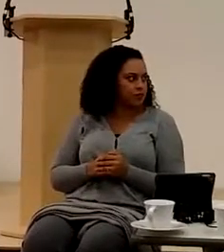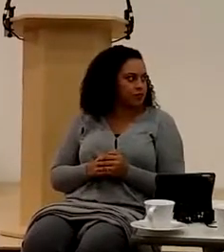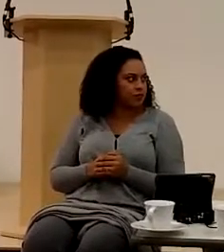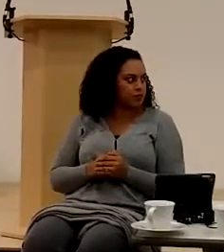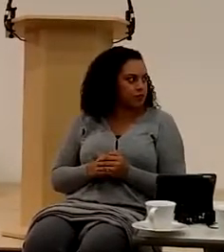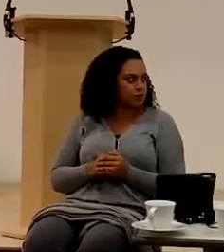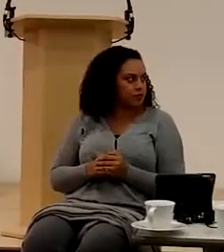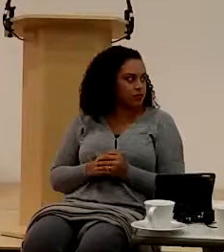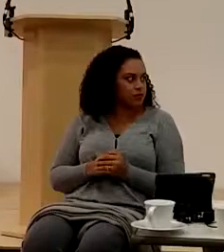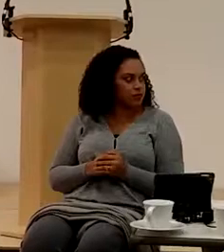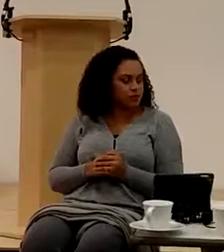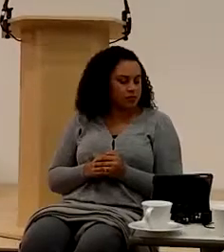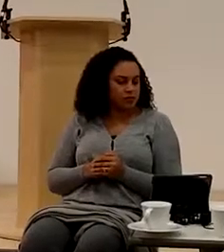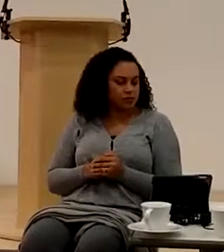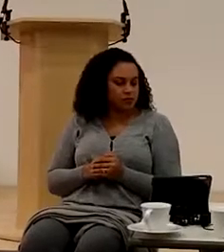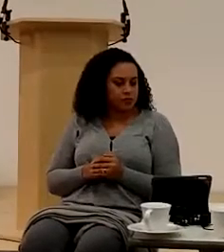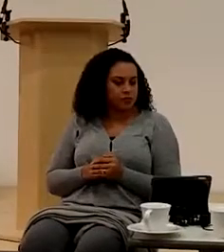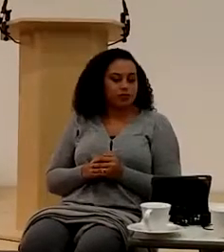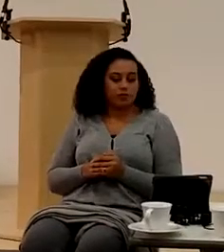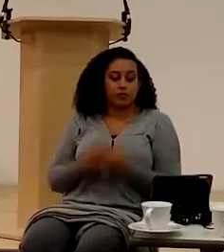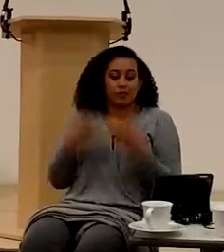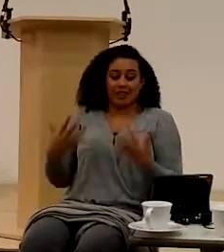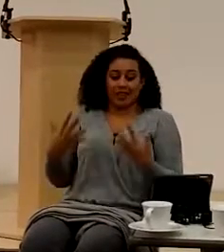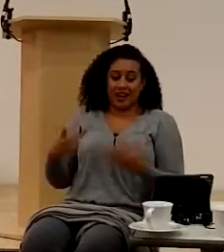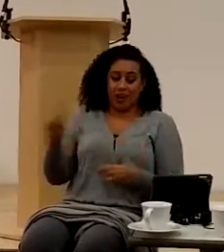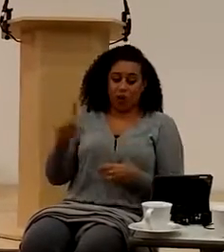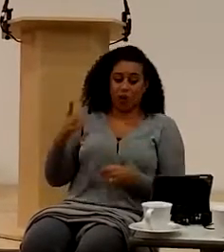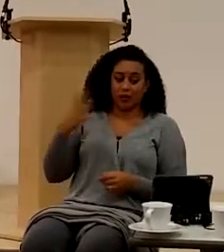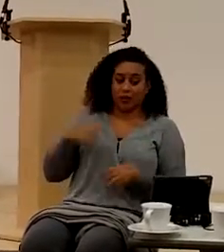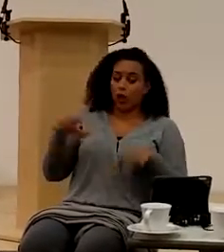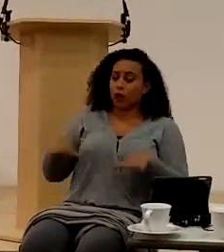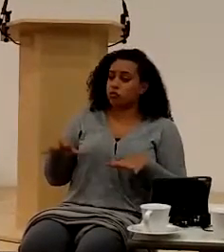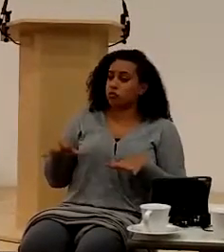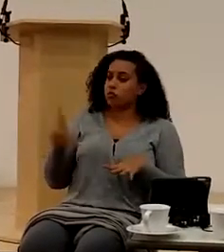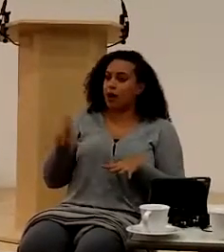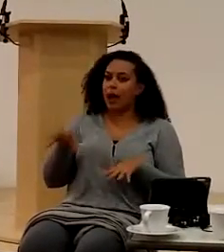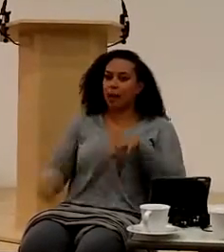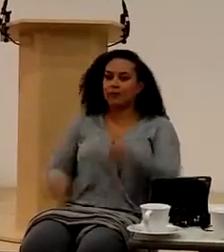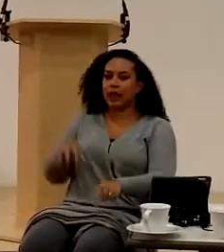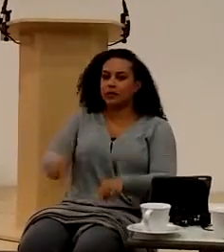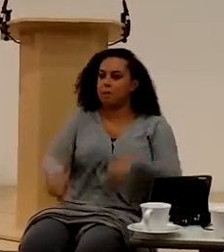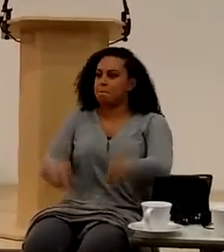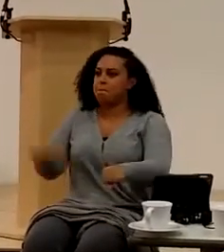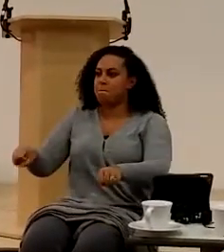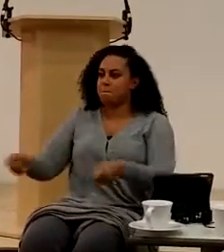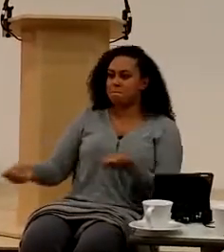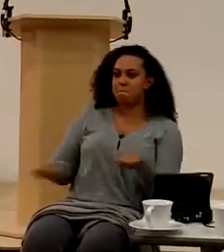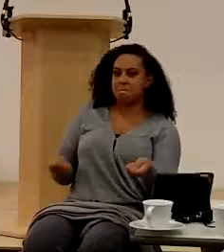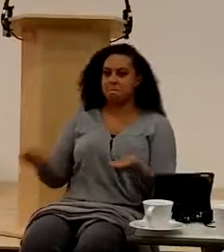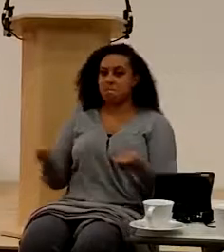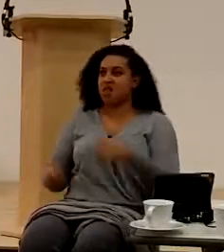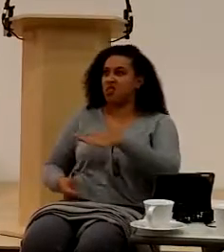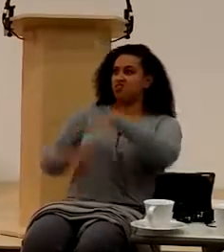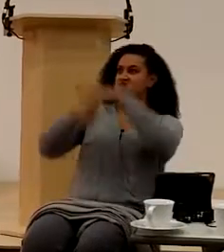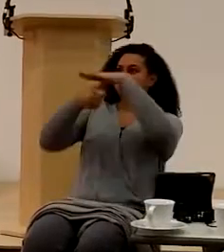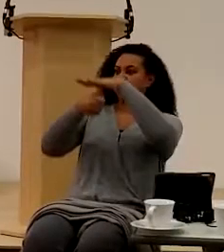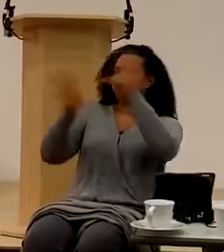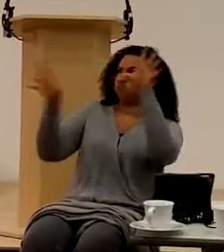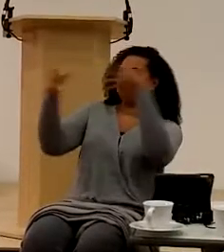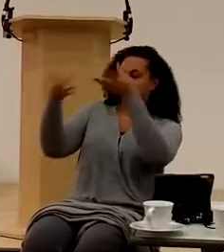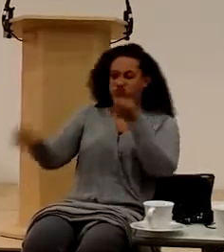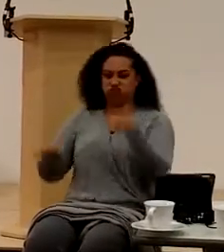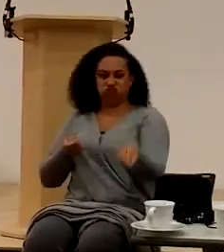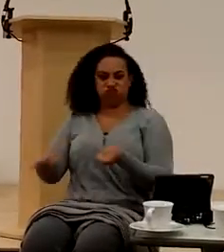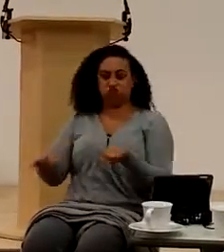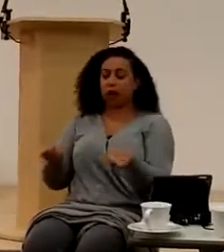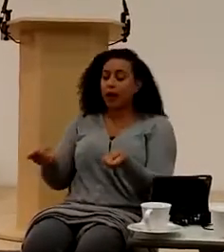the nature of capitalism. No one talks about capitalism.